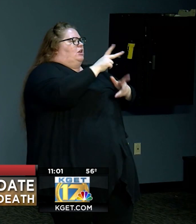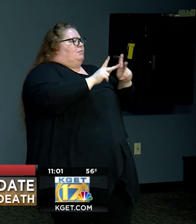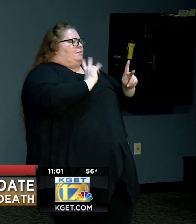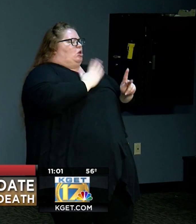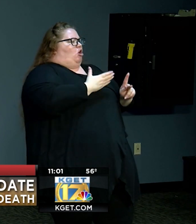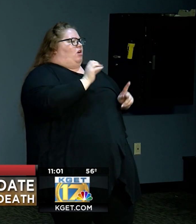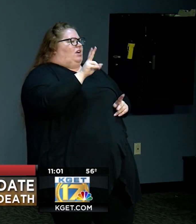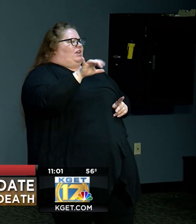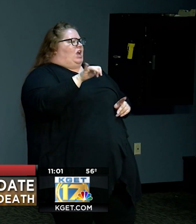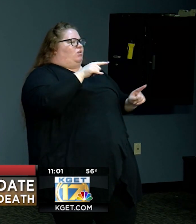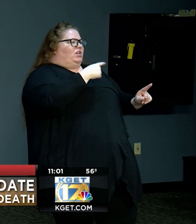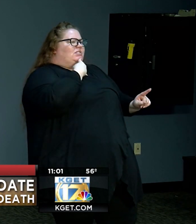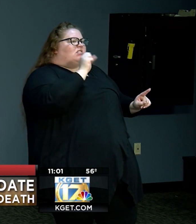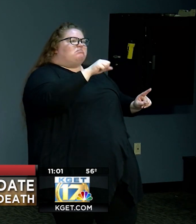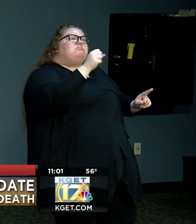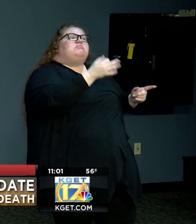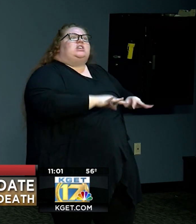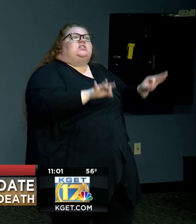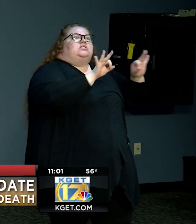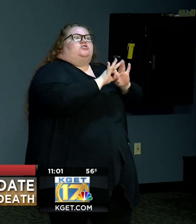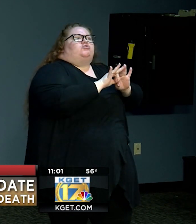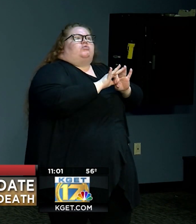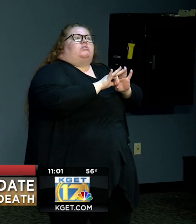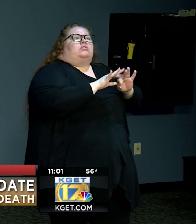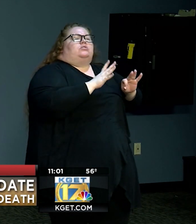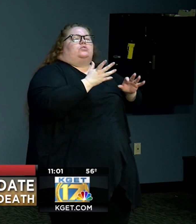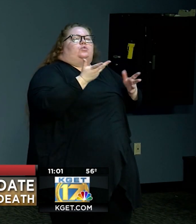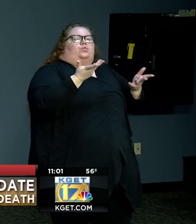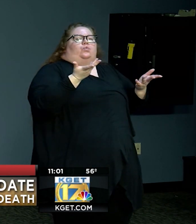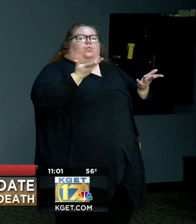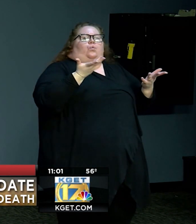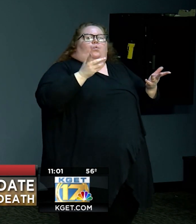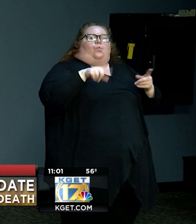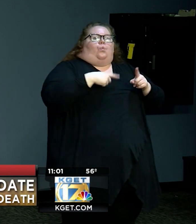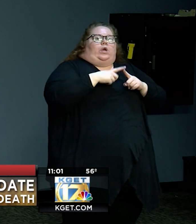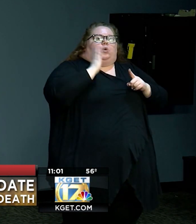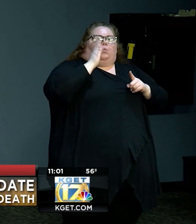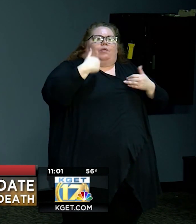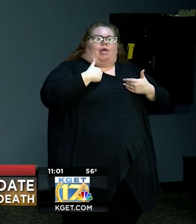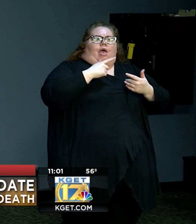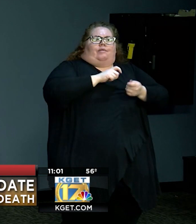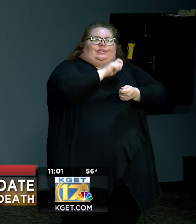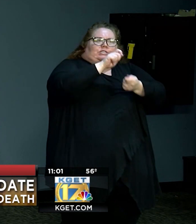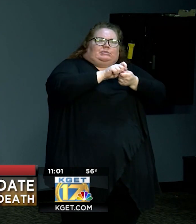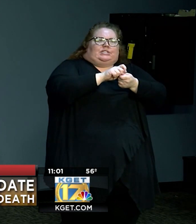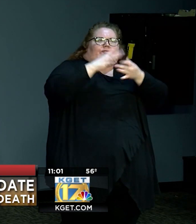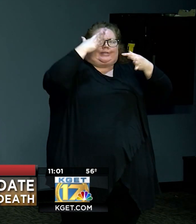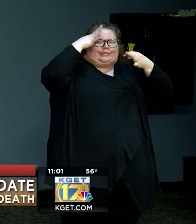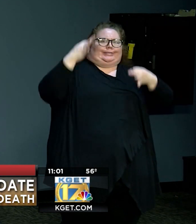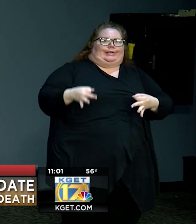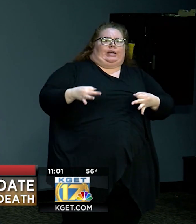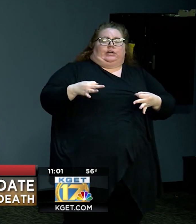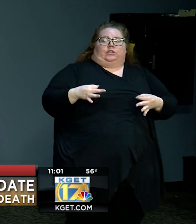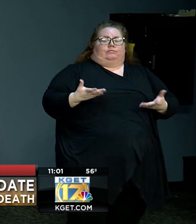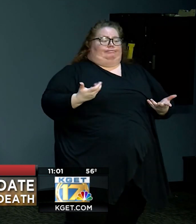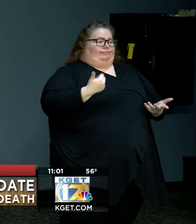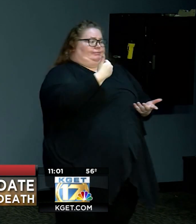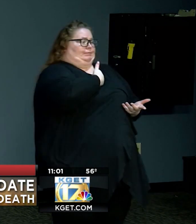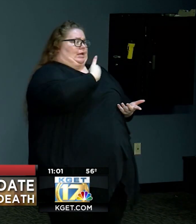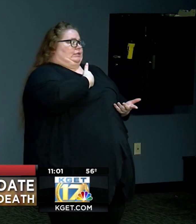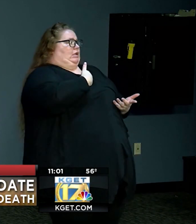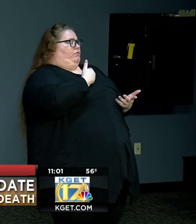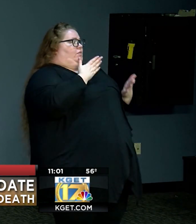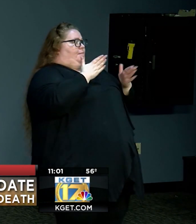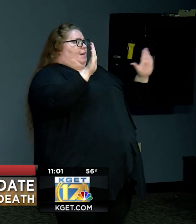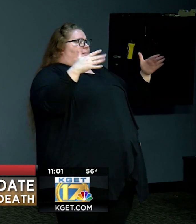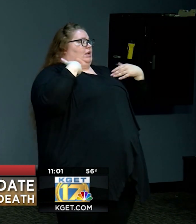at what point is there going to be, a deciding factor whether they are or they're not? I'm not in a position from a public health